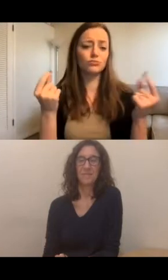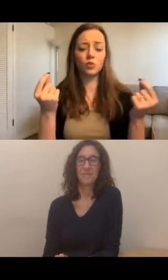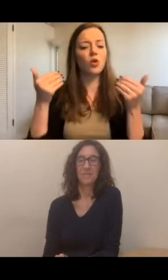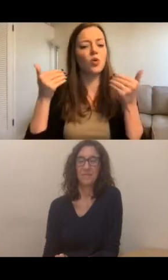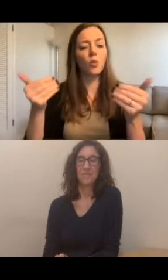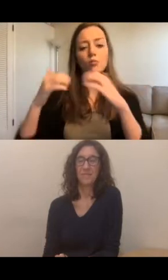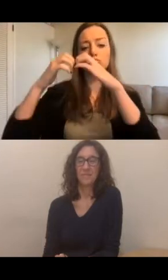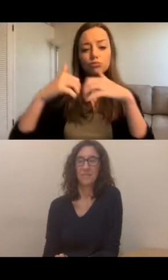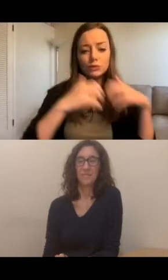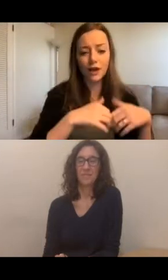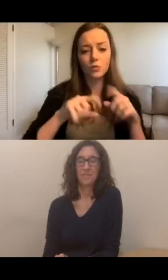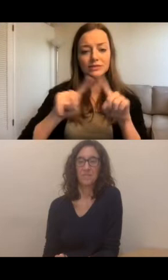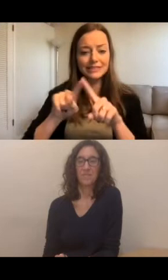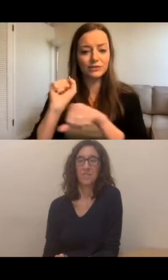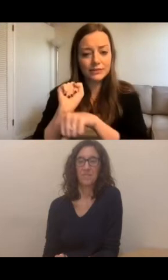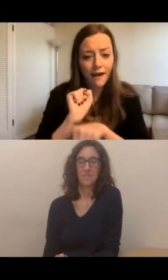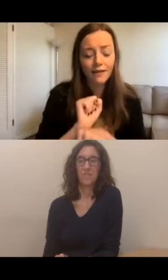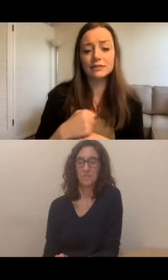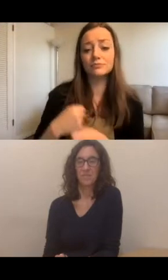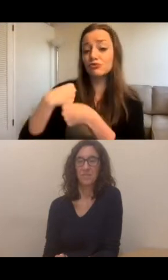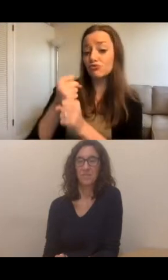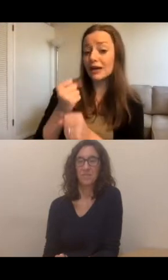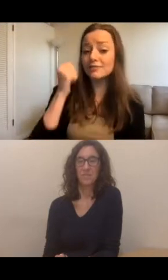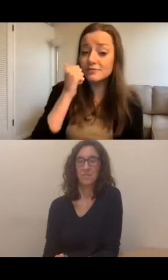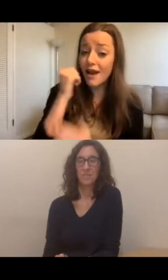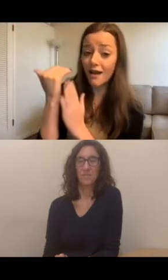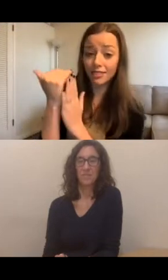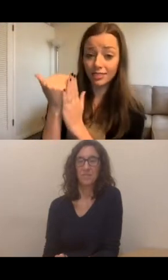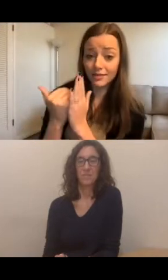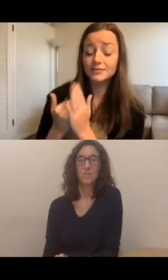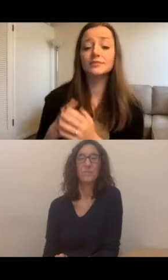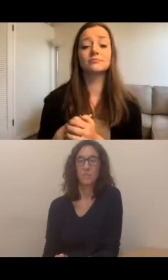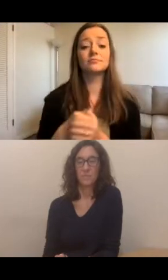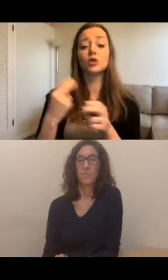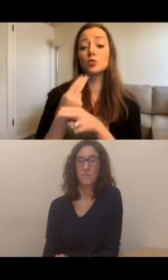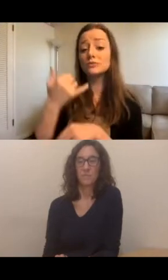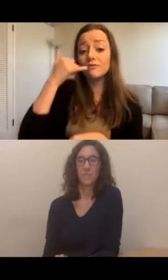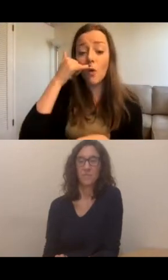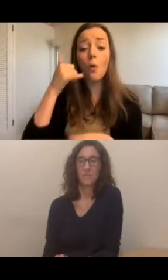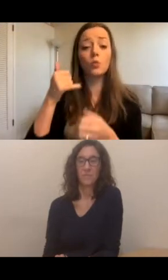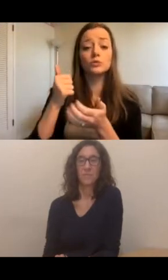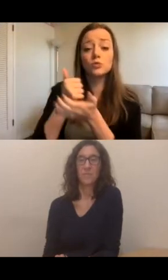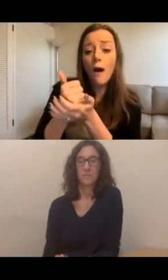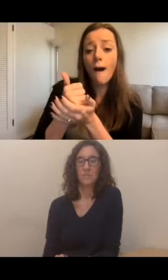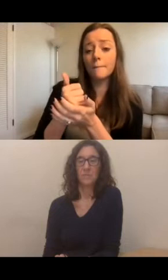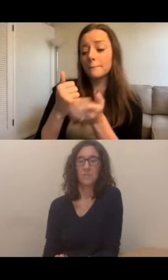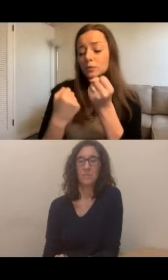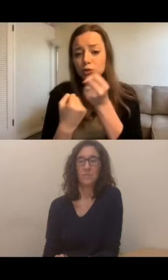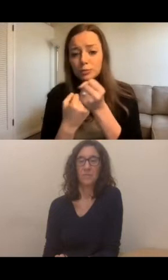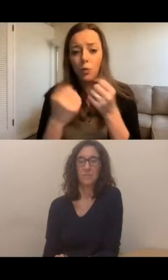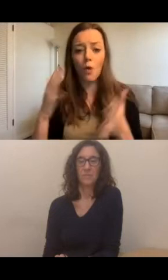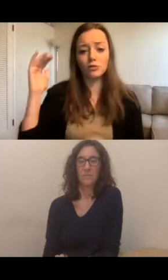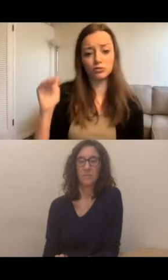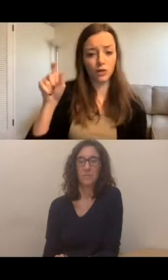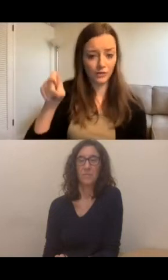What you could do is break down tasks and create daily lists using tech supports, such as an iPhone, to